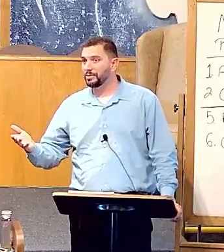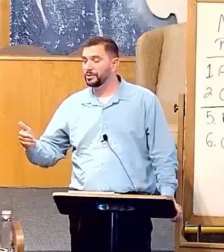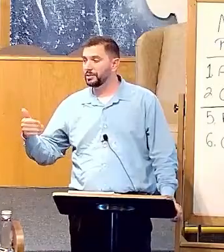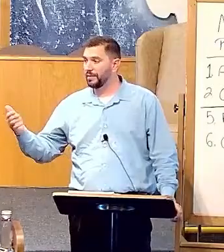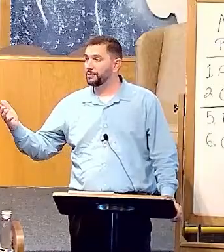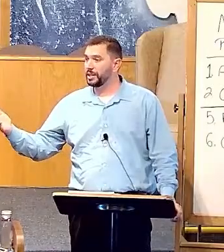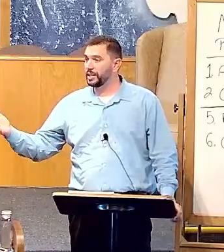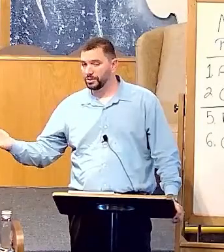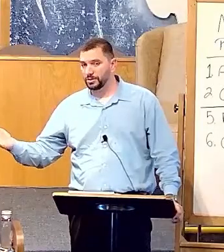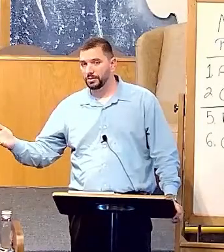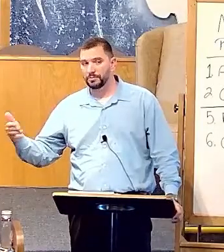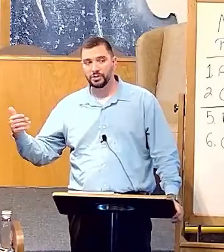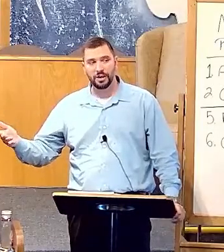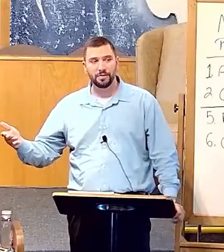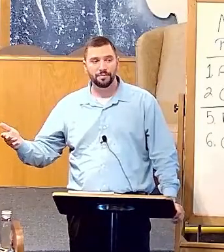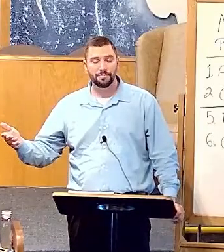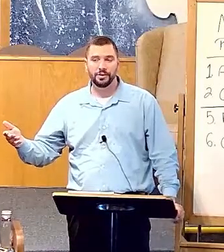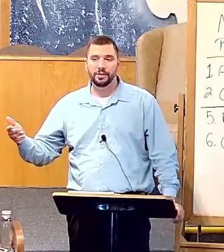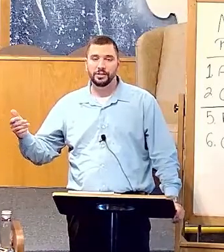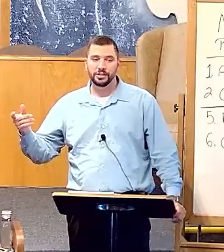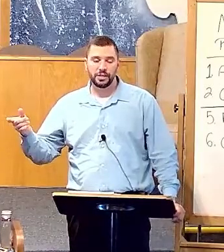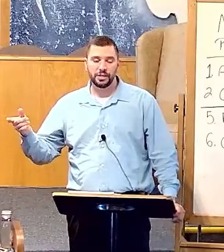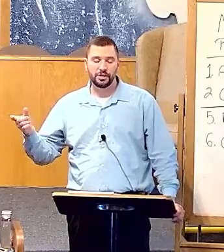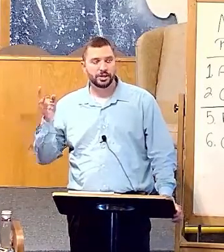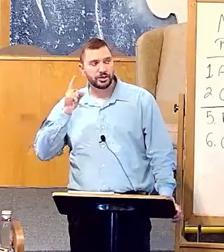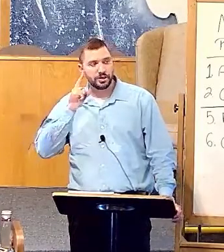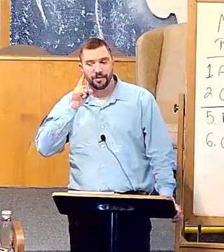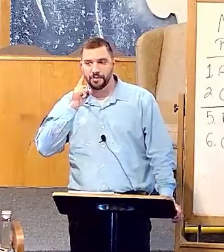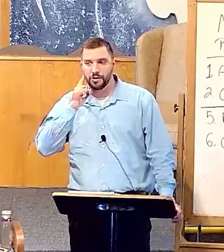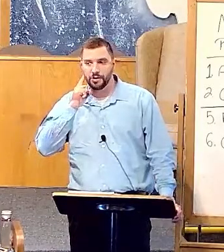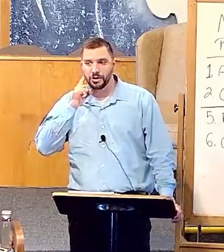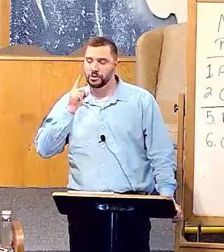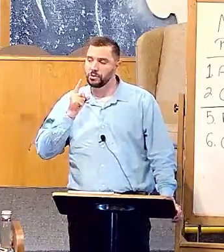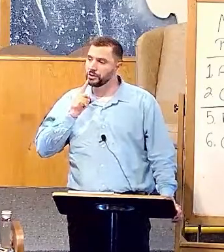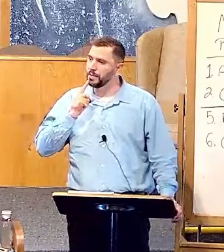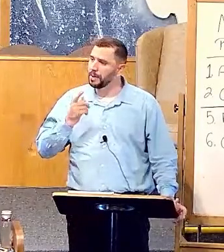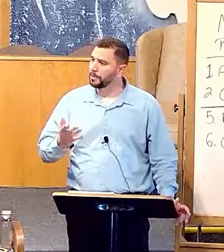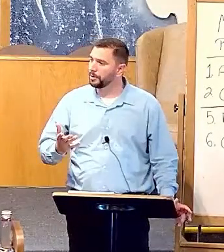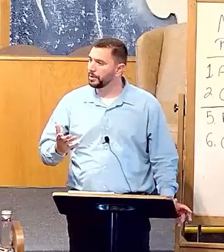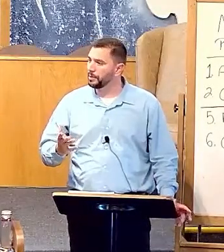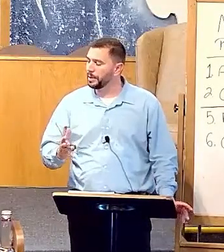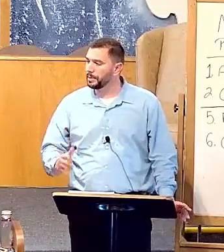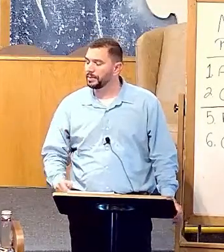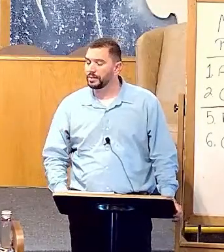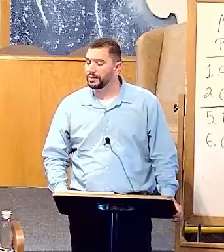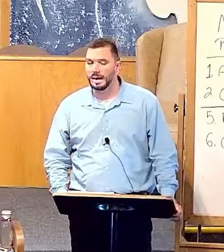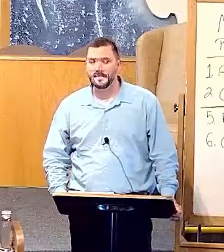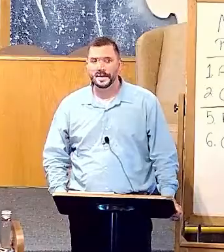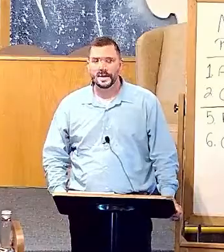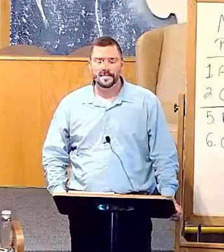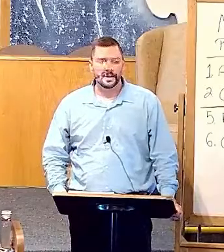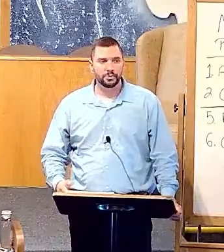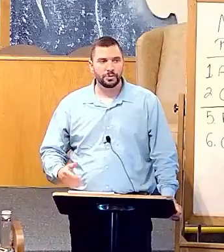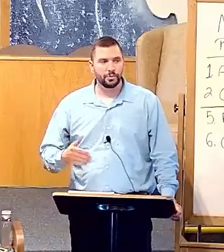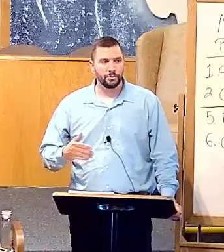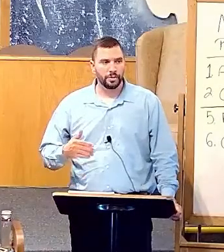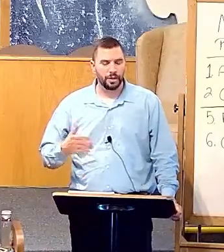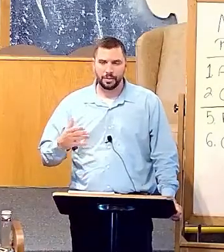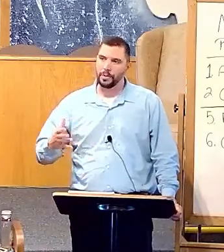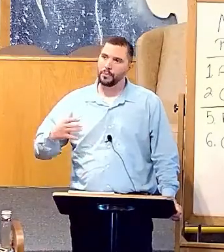deaf teacher himself said you want to touch your ear first. And so some people aren't going to make a big deal about it, but when you're